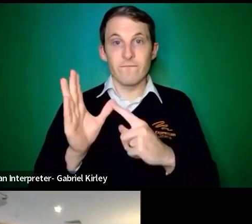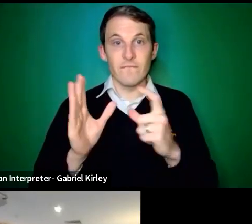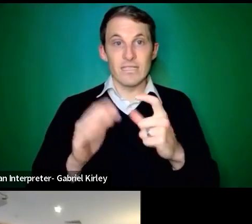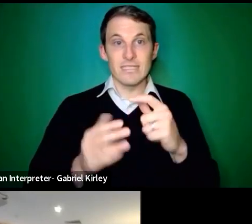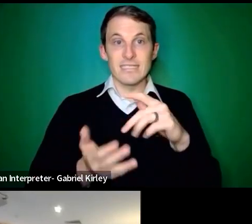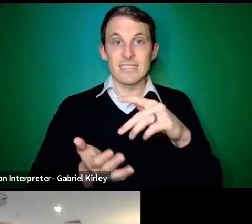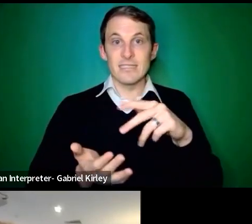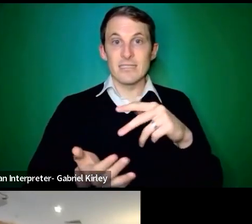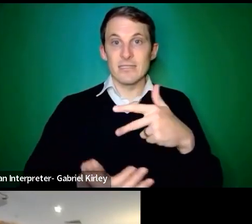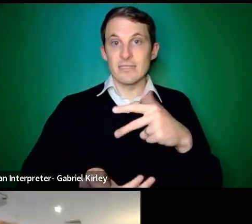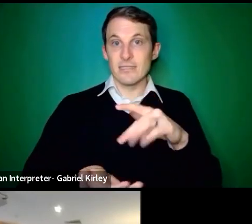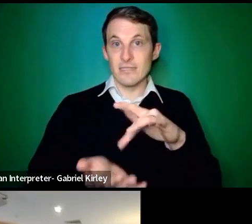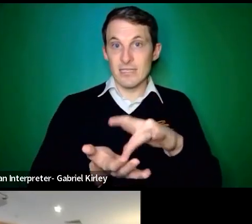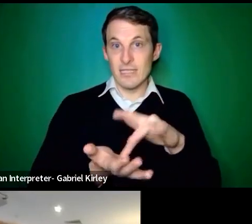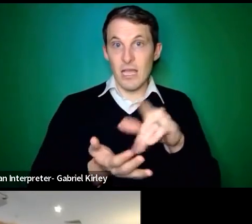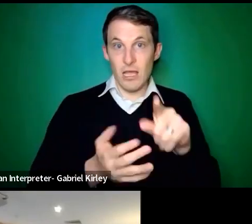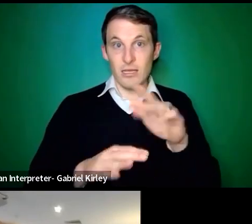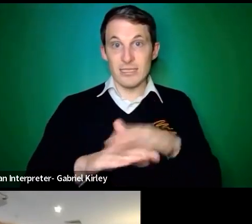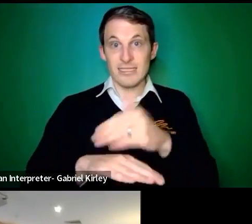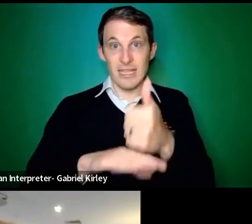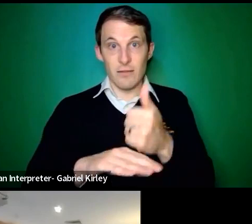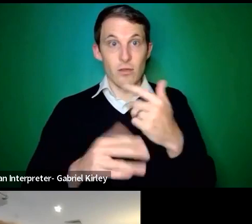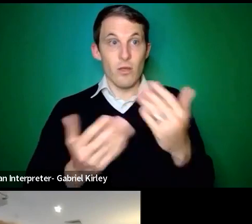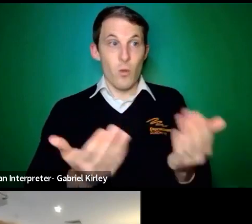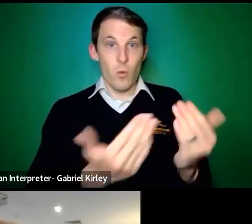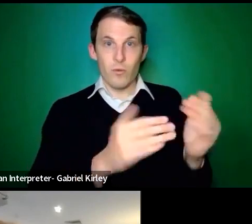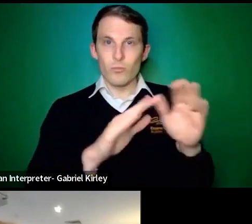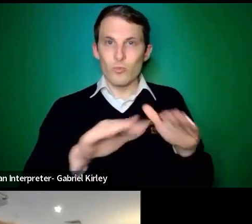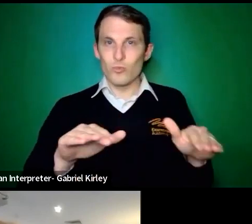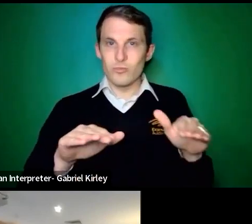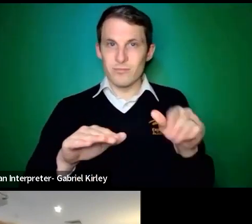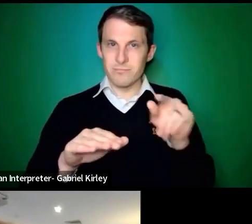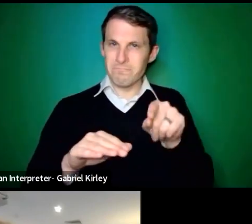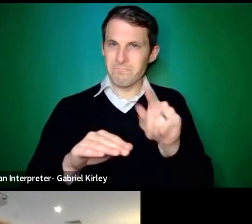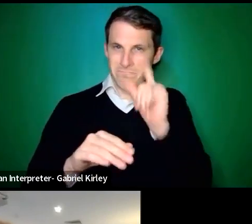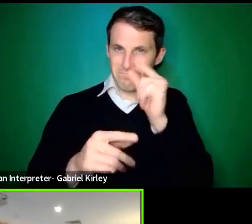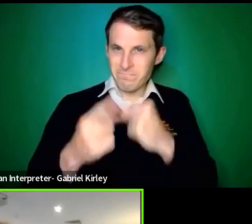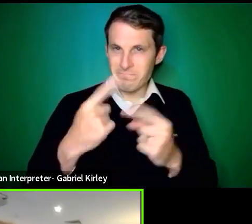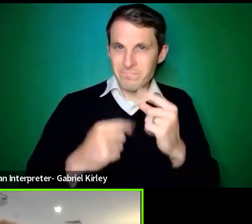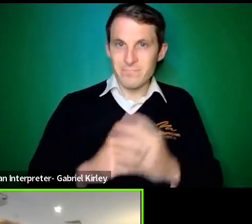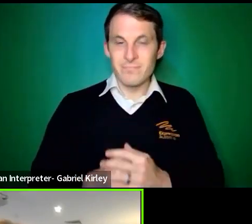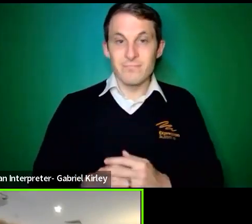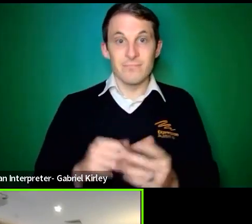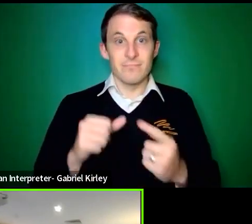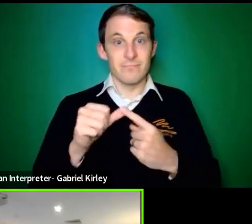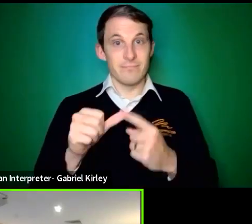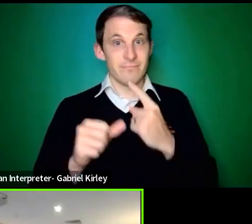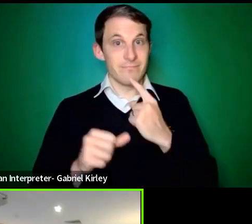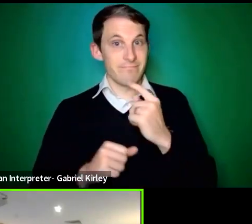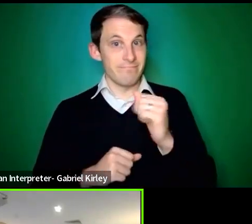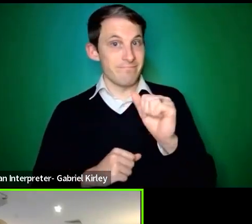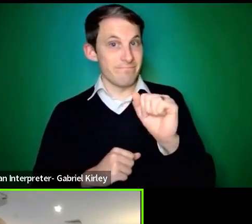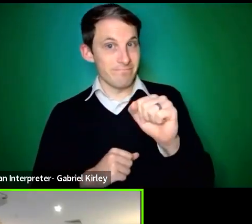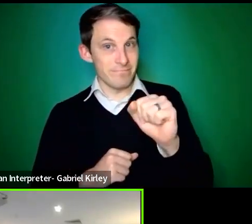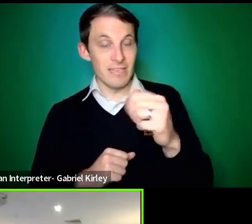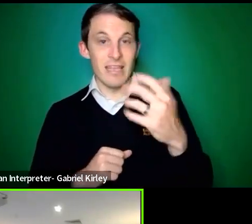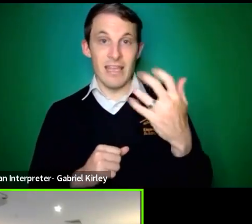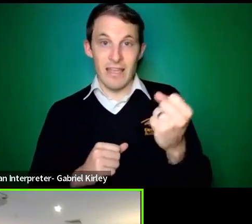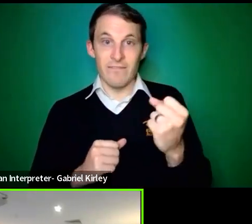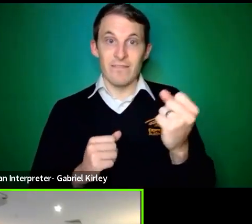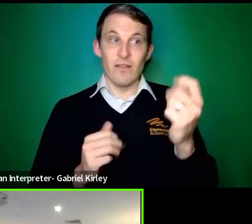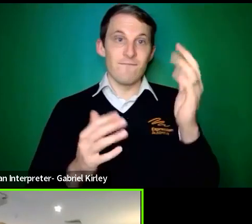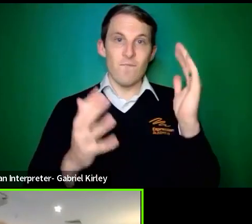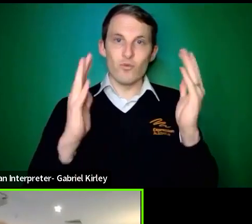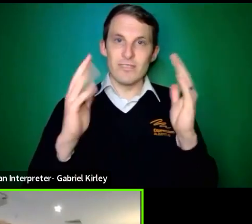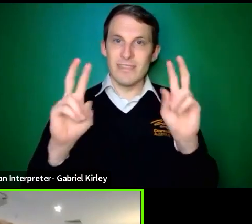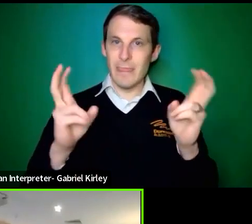have been set up to make them welcoming for children. Can you tell us a little bit about that, please? We have the Enchanted Forest theme. So when families come in,